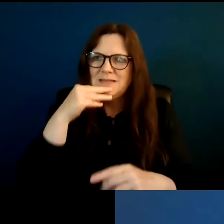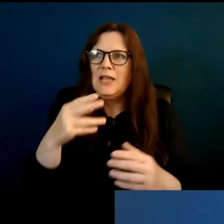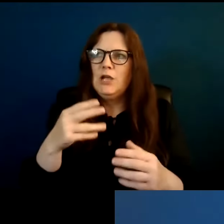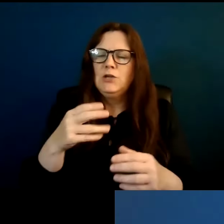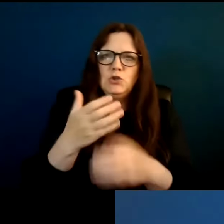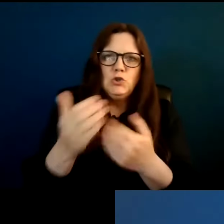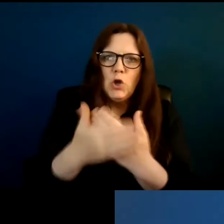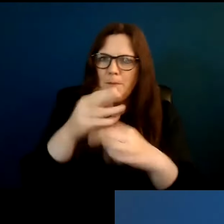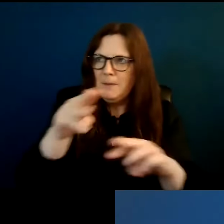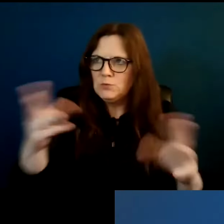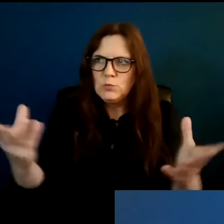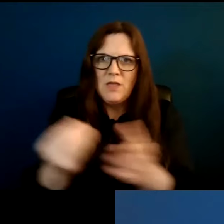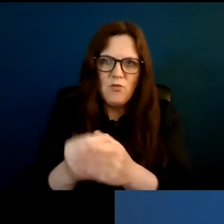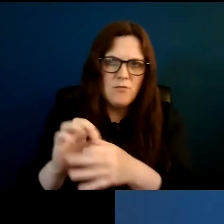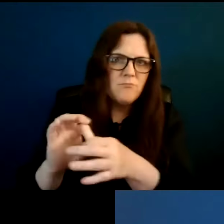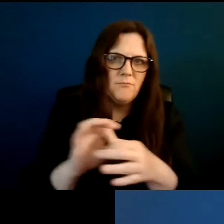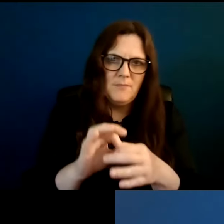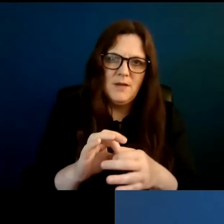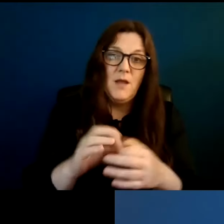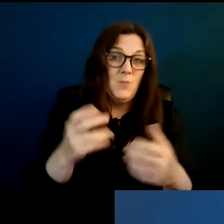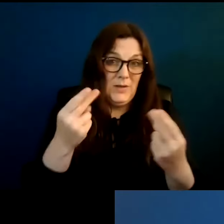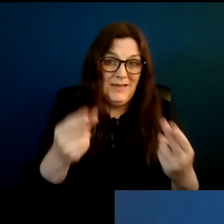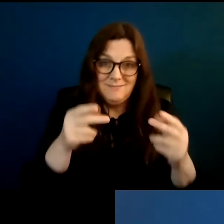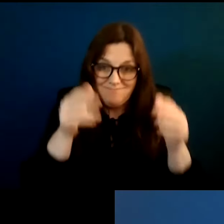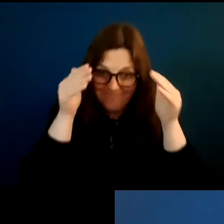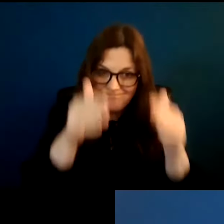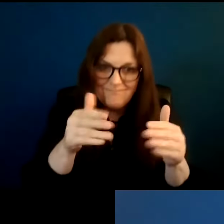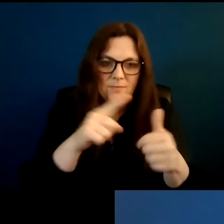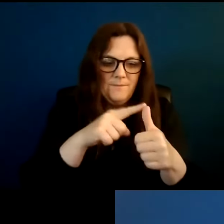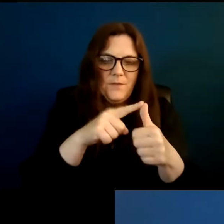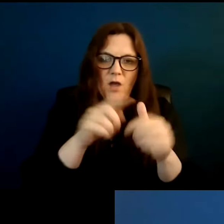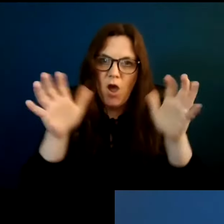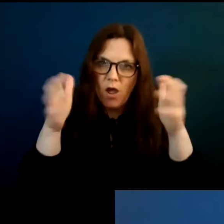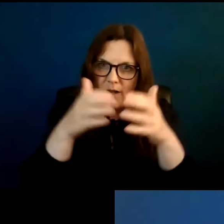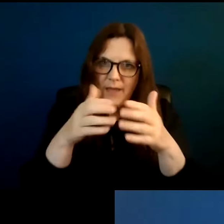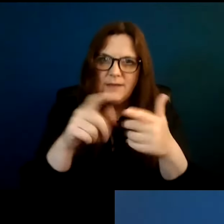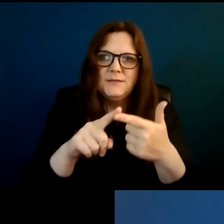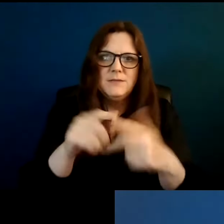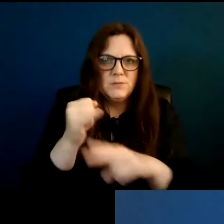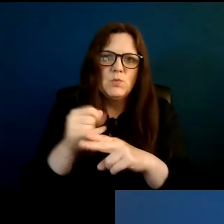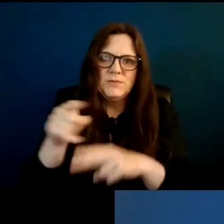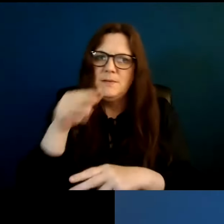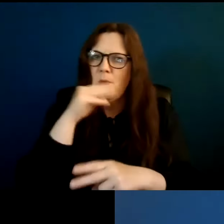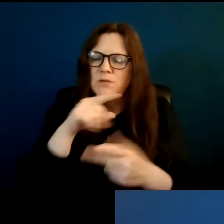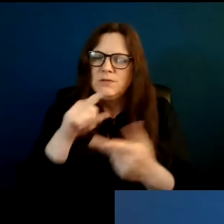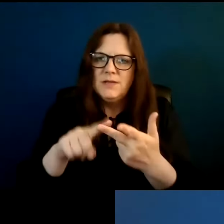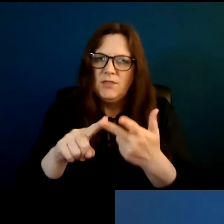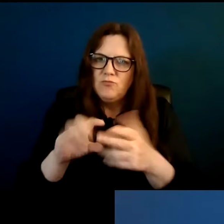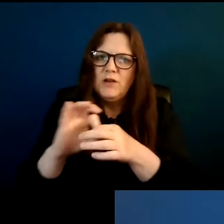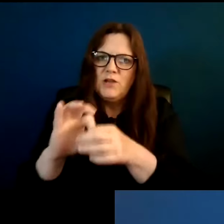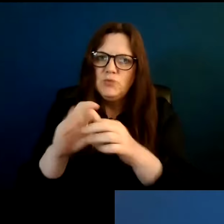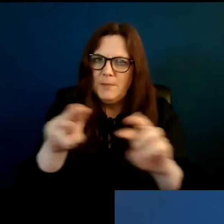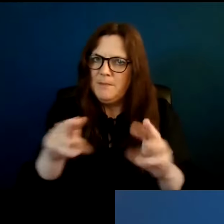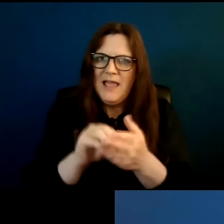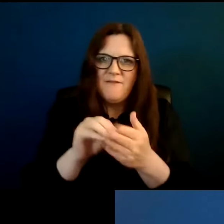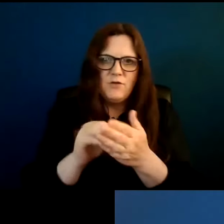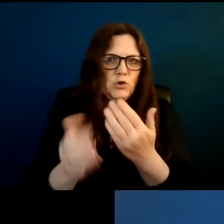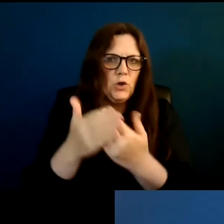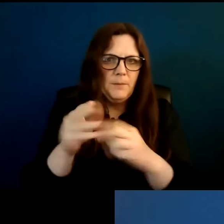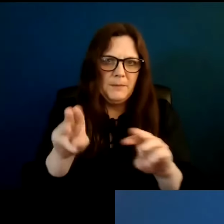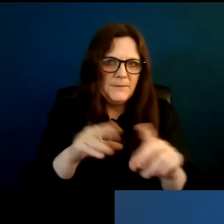issue on a number of fronts. Online is crucial, in schools is crucial. And in the relationships that people have across adolescence.